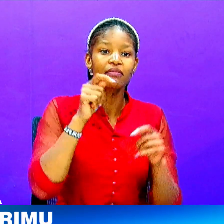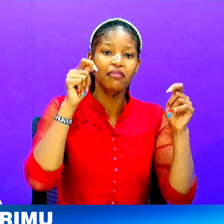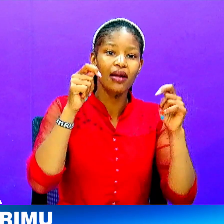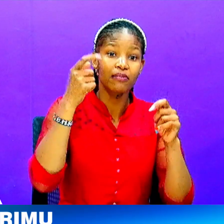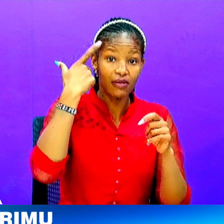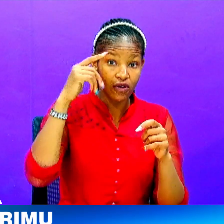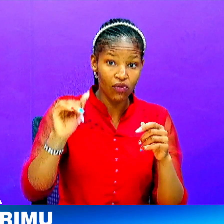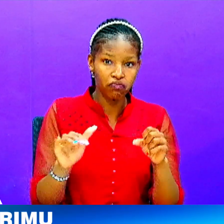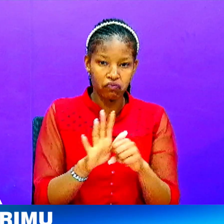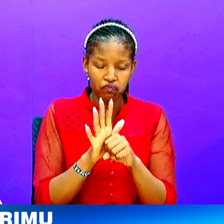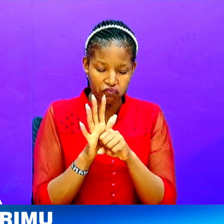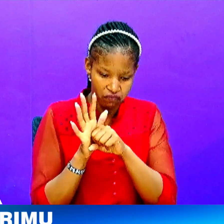explanation.